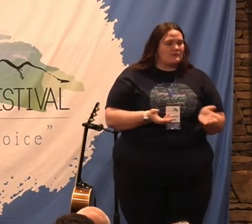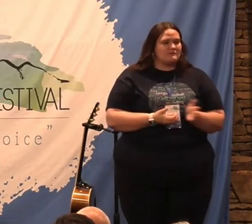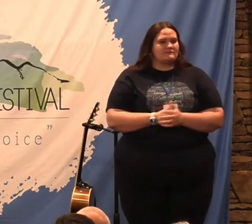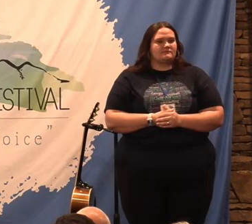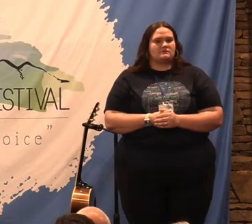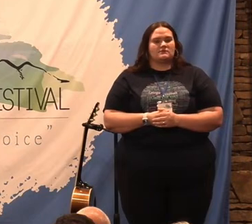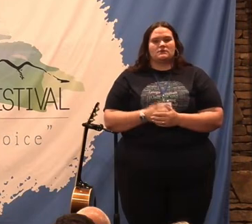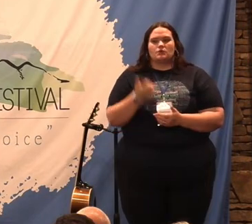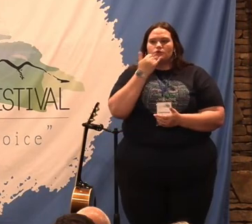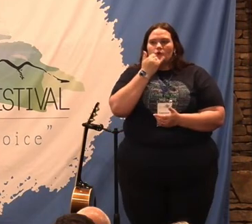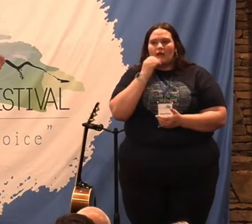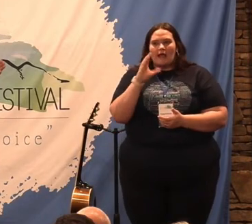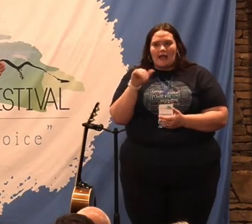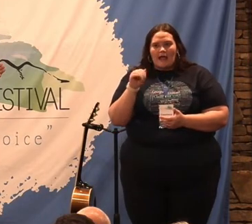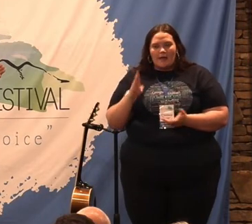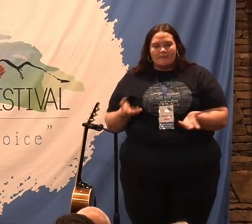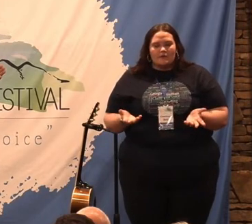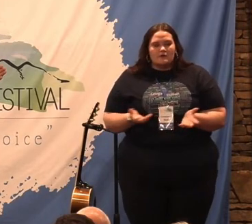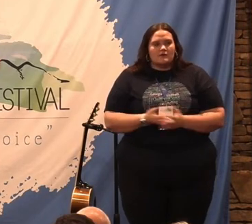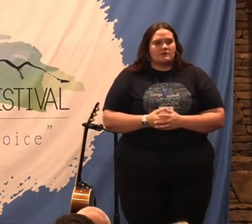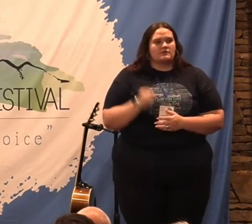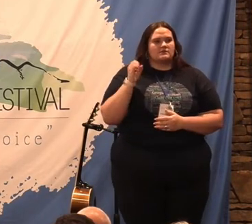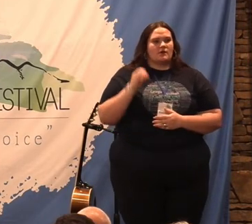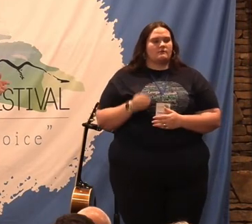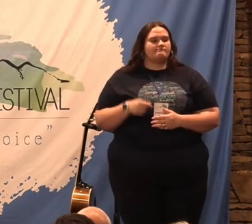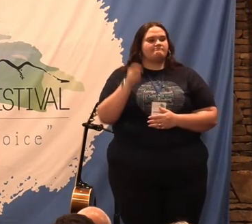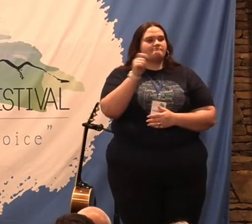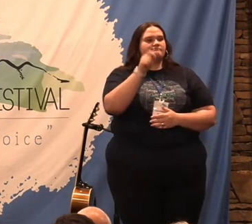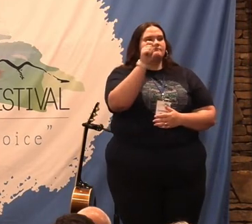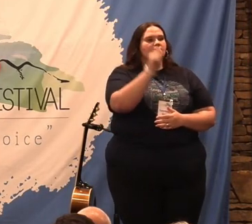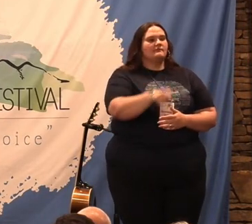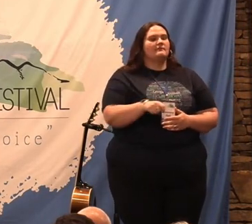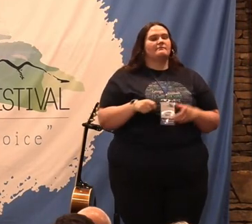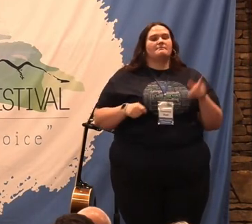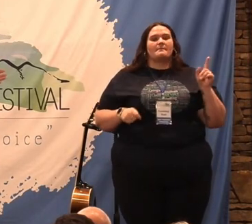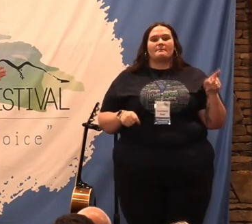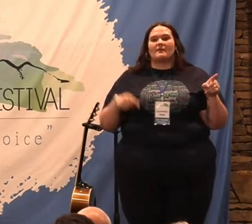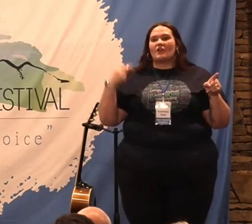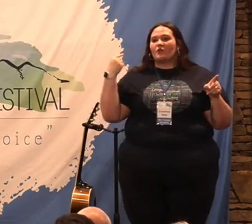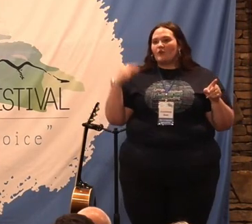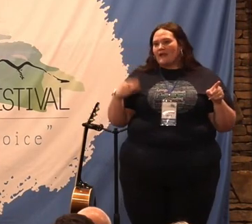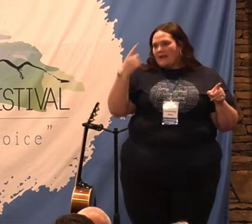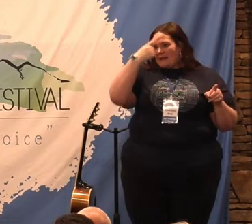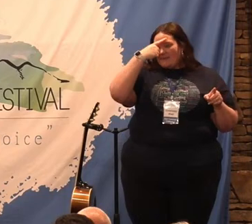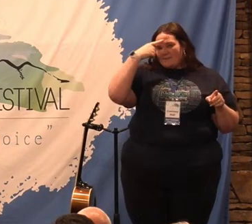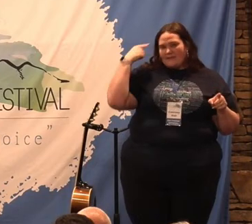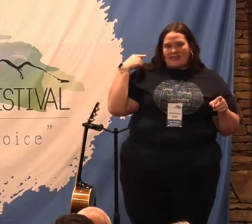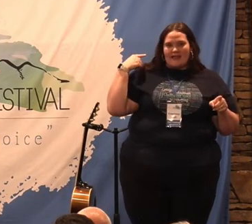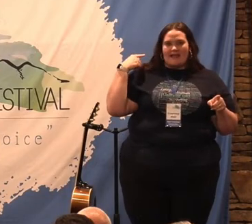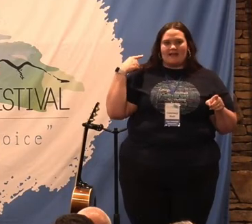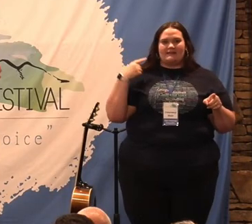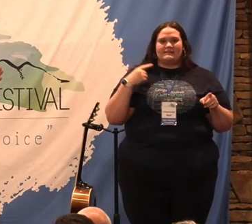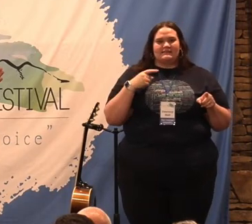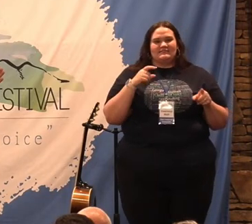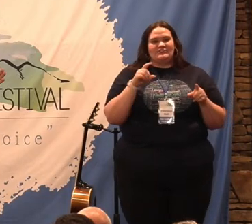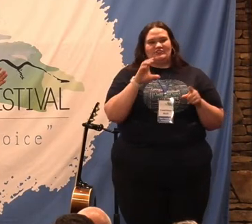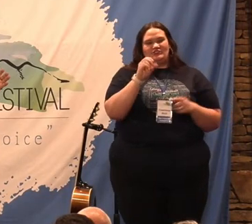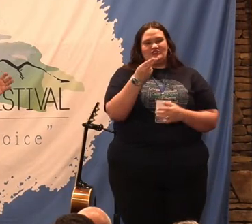So, boom, there, idling in the driveway, was a green and black classic checker